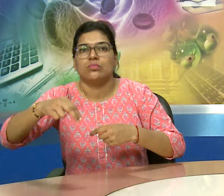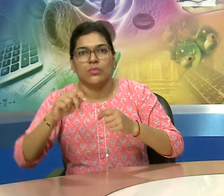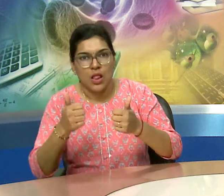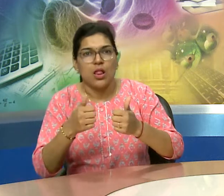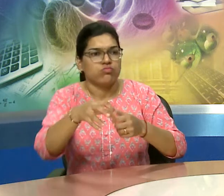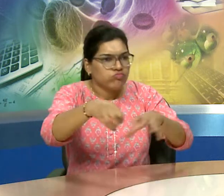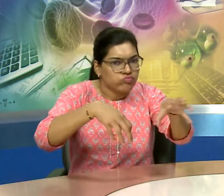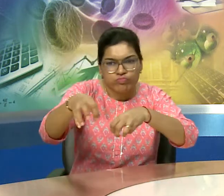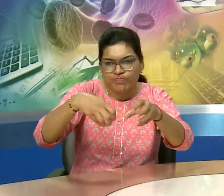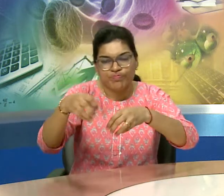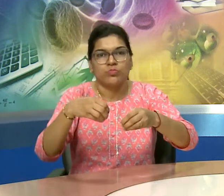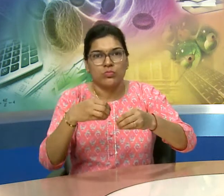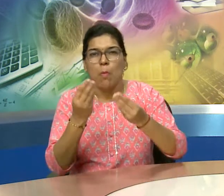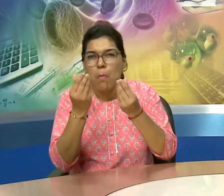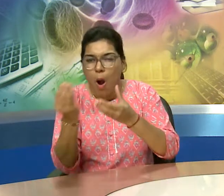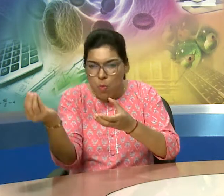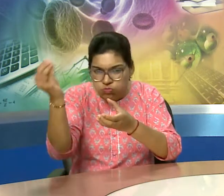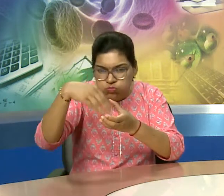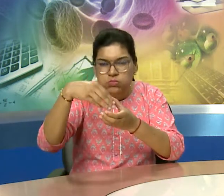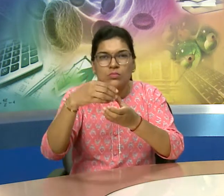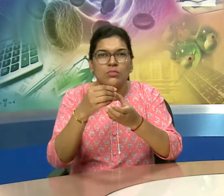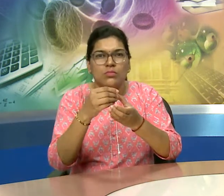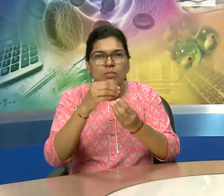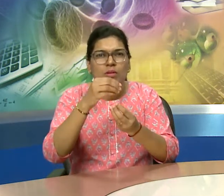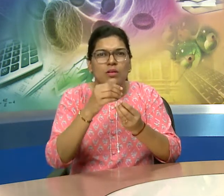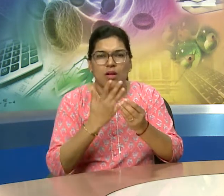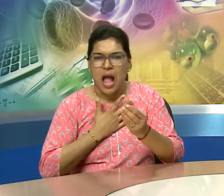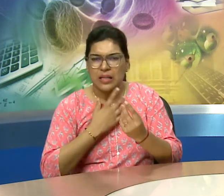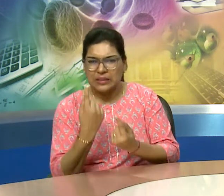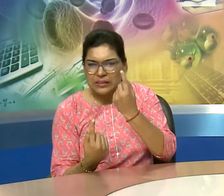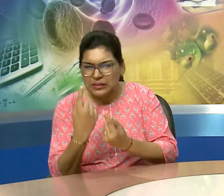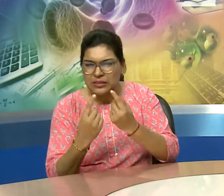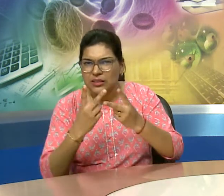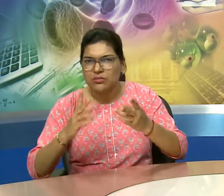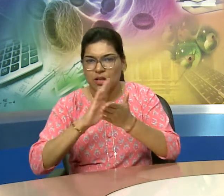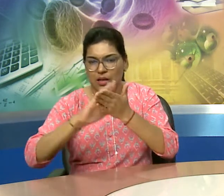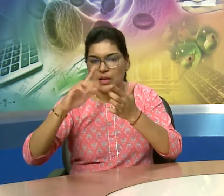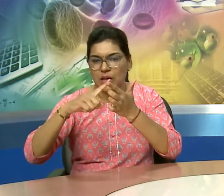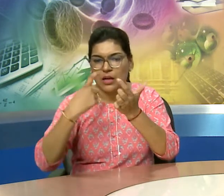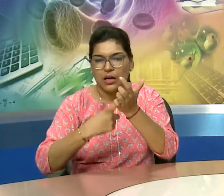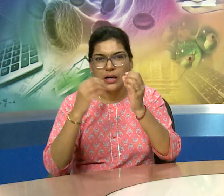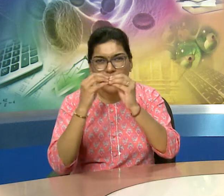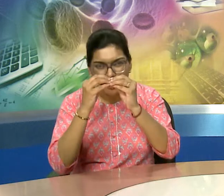So he tried every powder, mixture, herb,